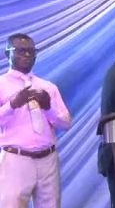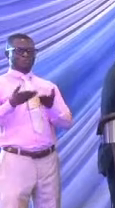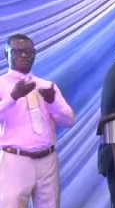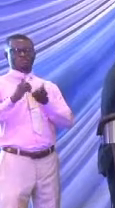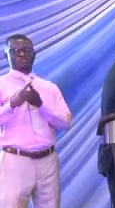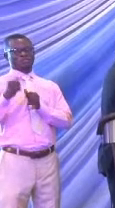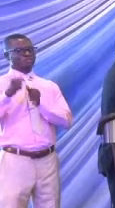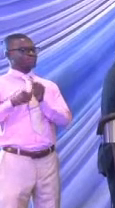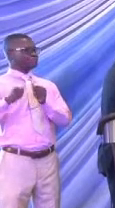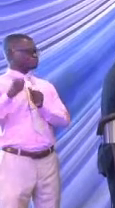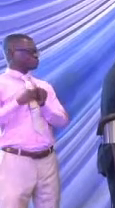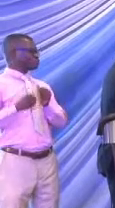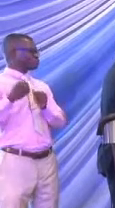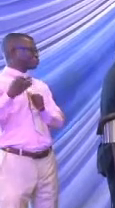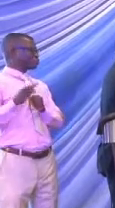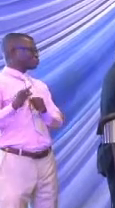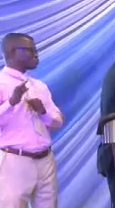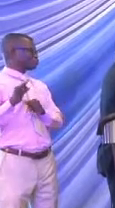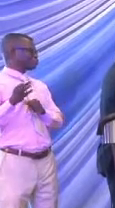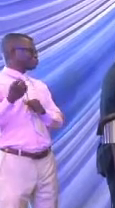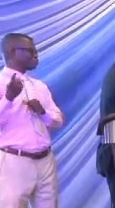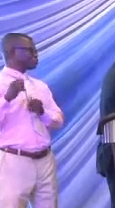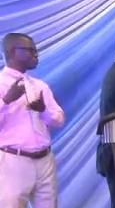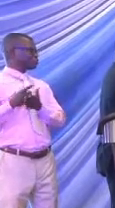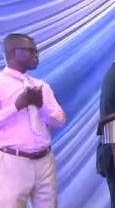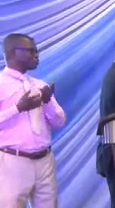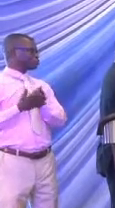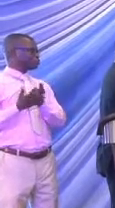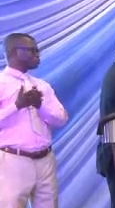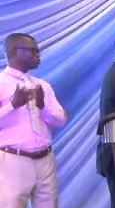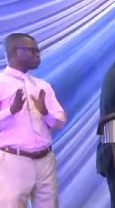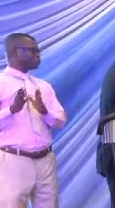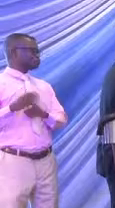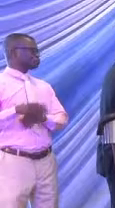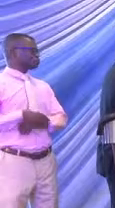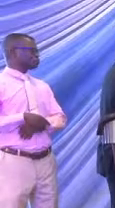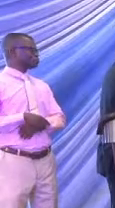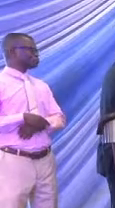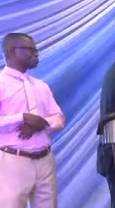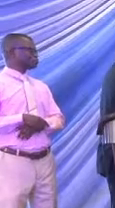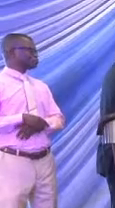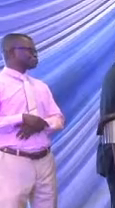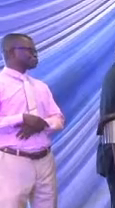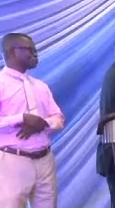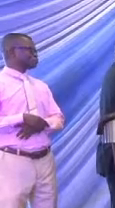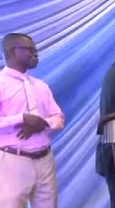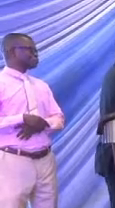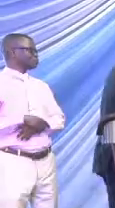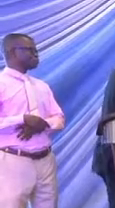each of the debaters. DG Ma.